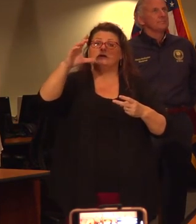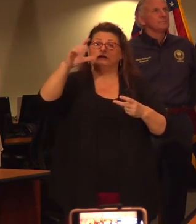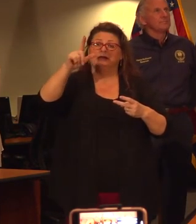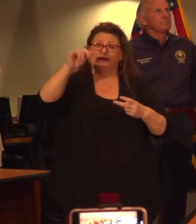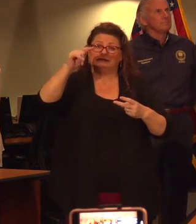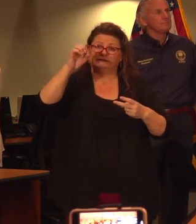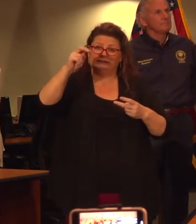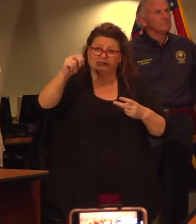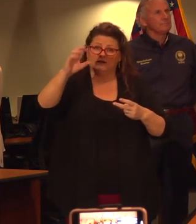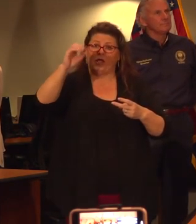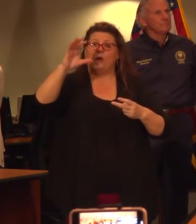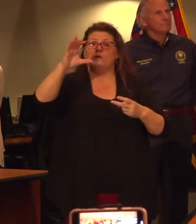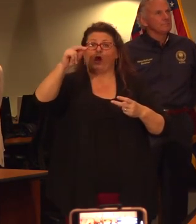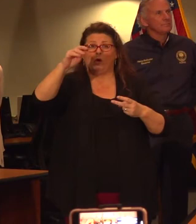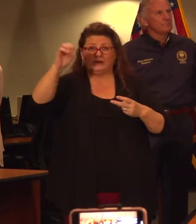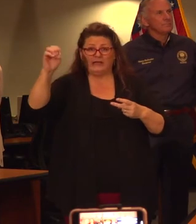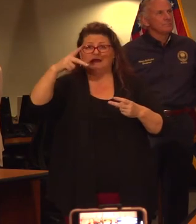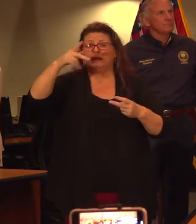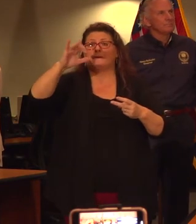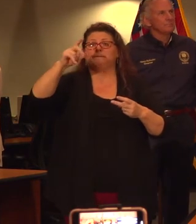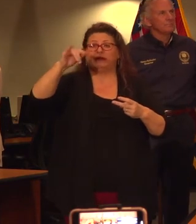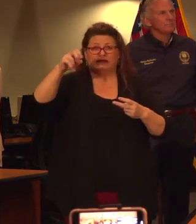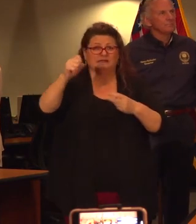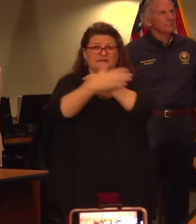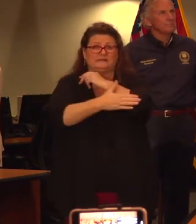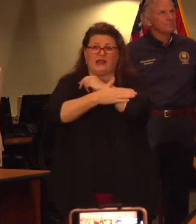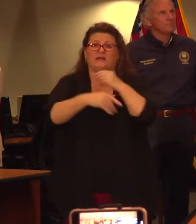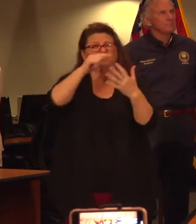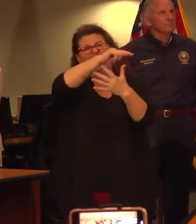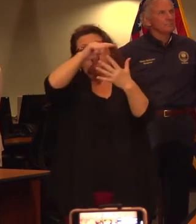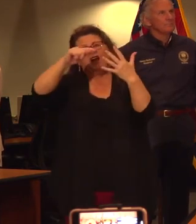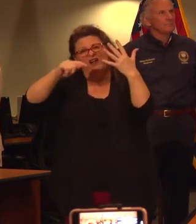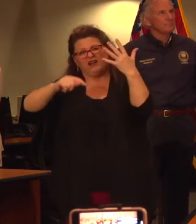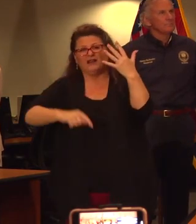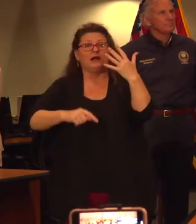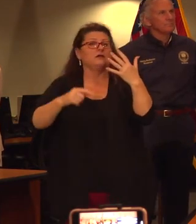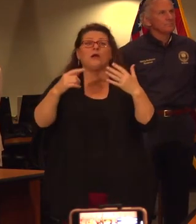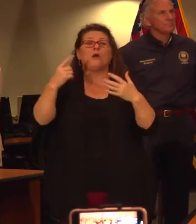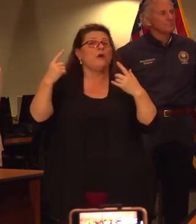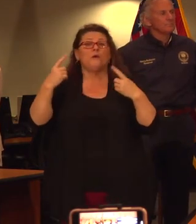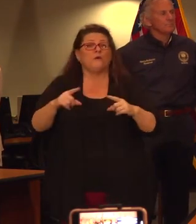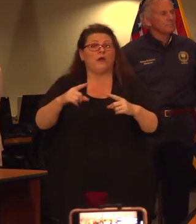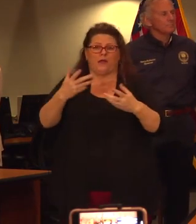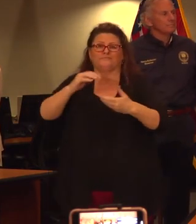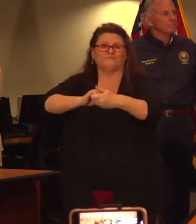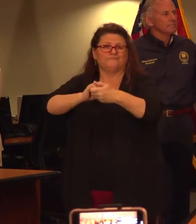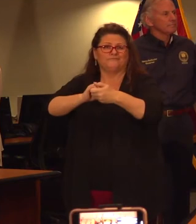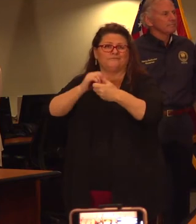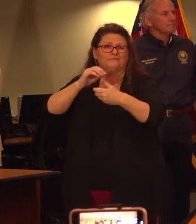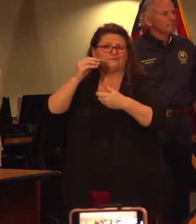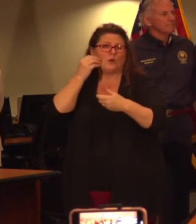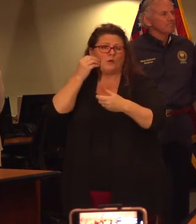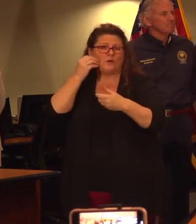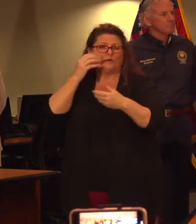Oconee, Orangeburg, and Pickens counties, all of which reported multiple homes damaged or destroyed. So the statewide